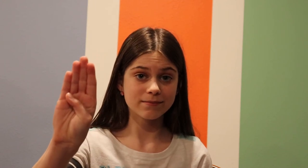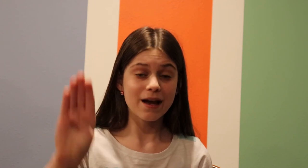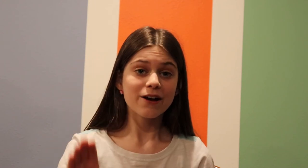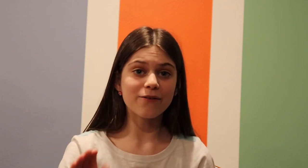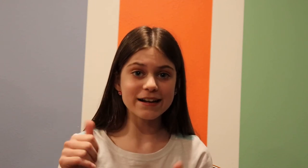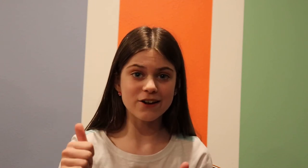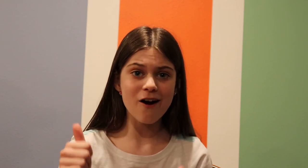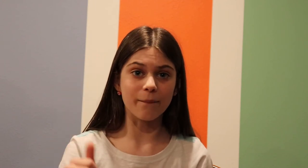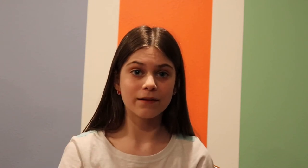Great job!